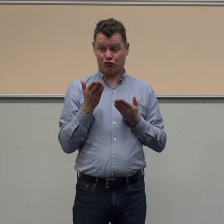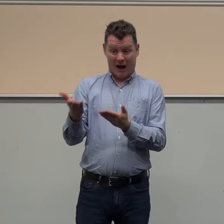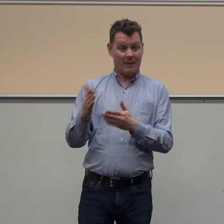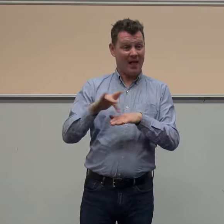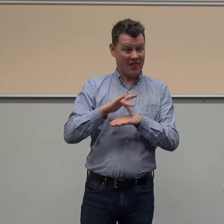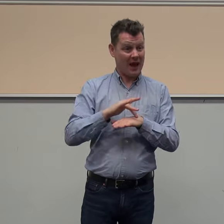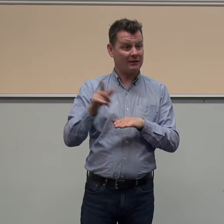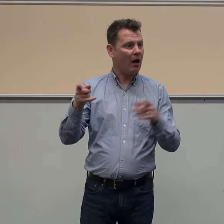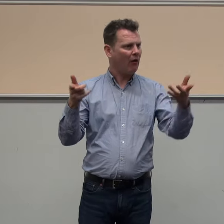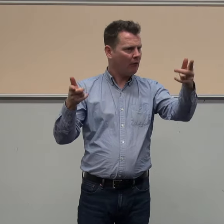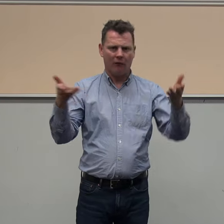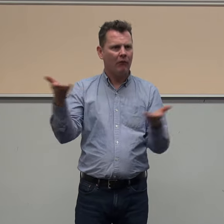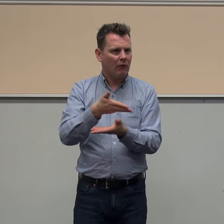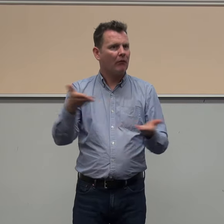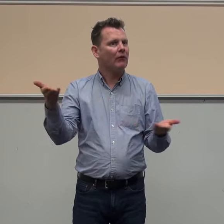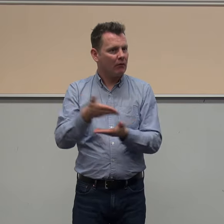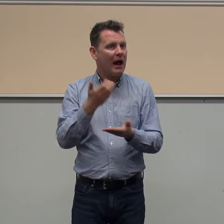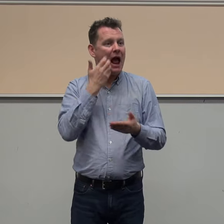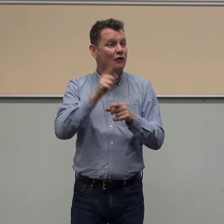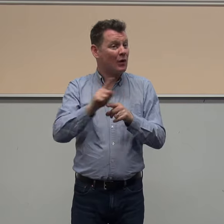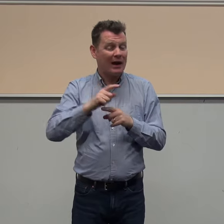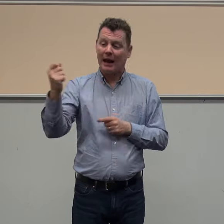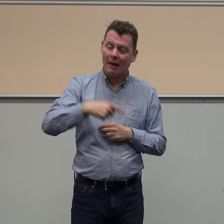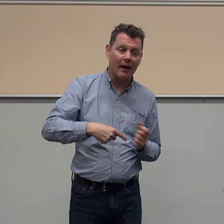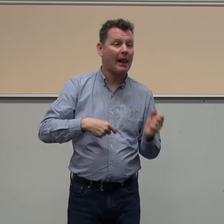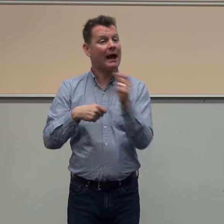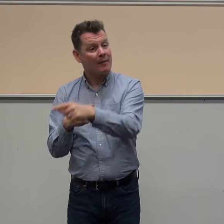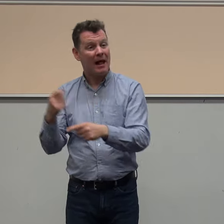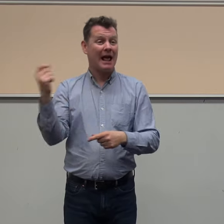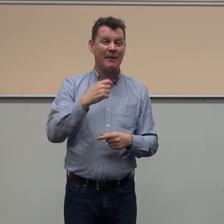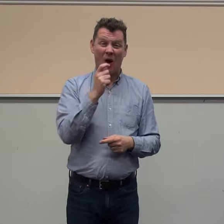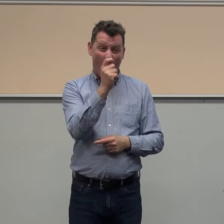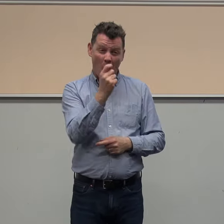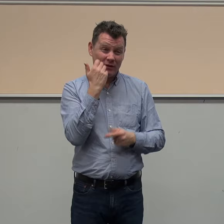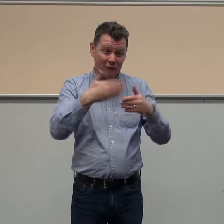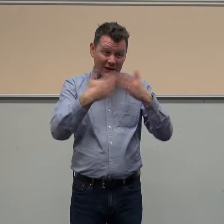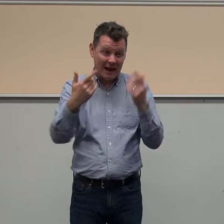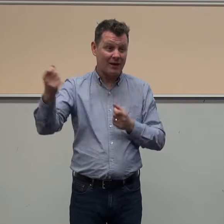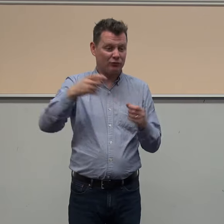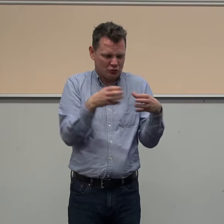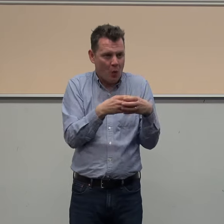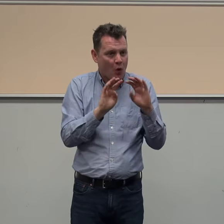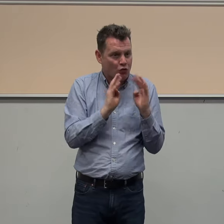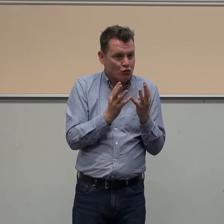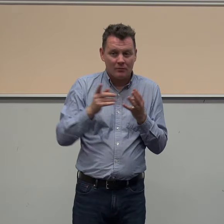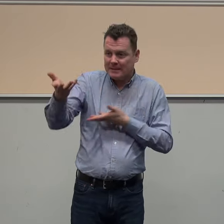theatre, conversations are happening every week. There's email chat almost every day going on between a small group of us.